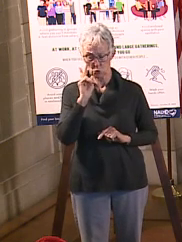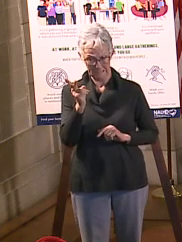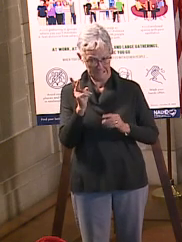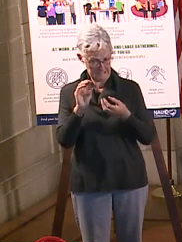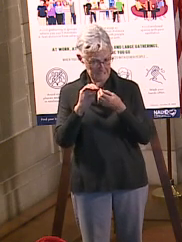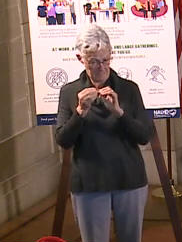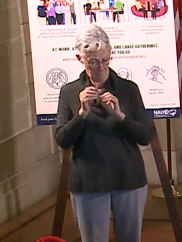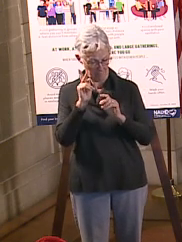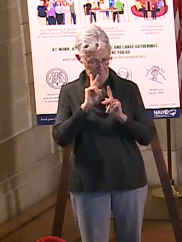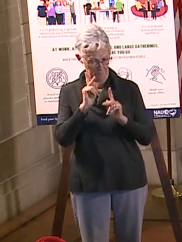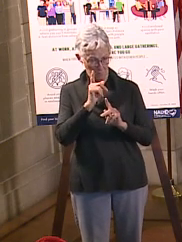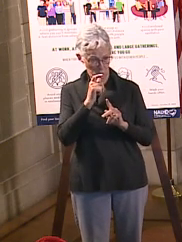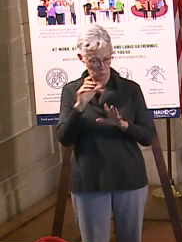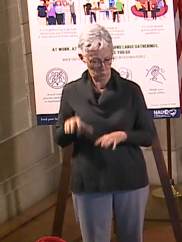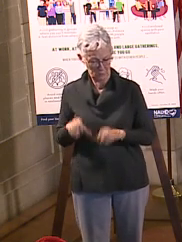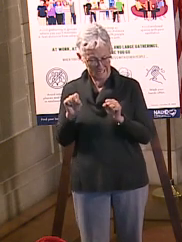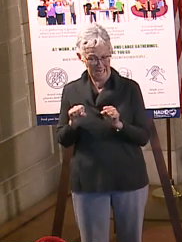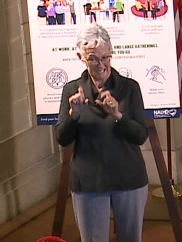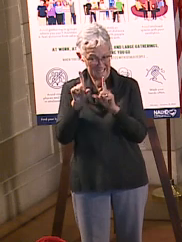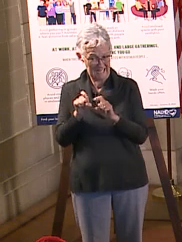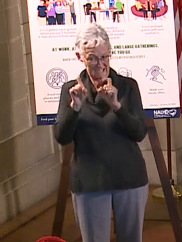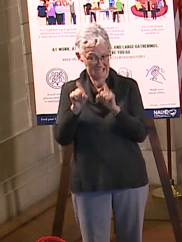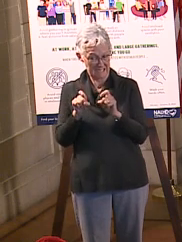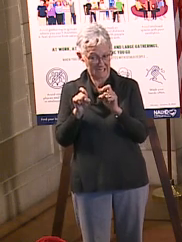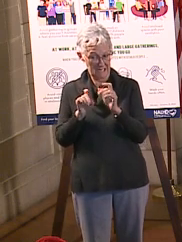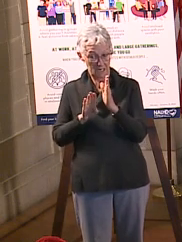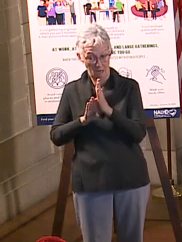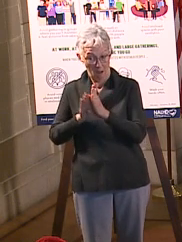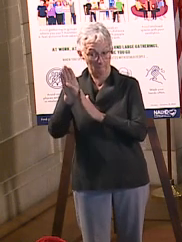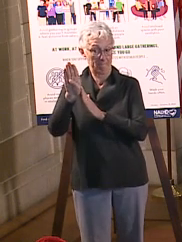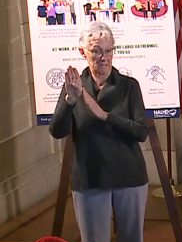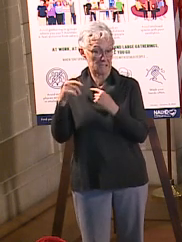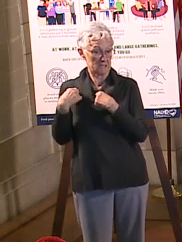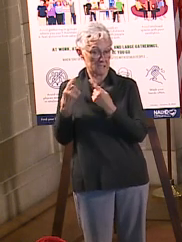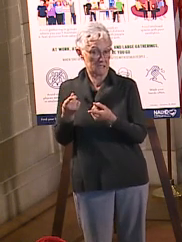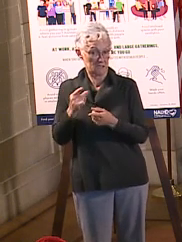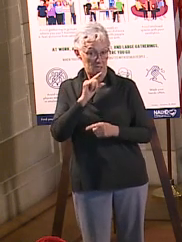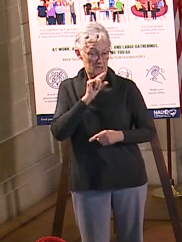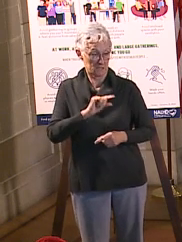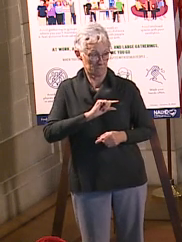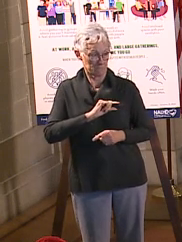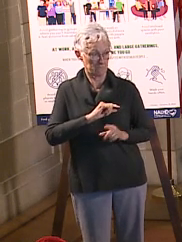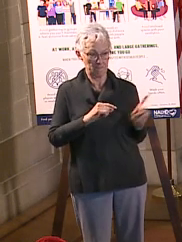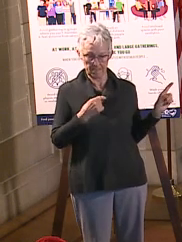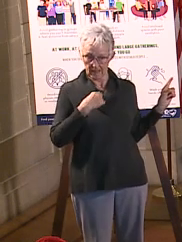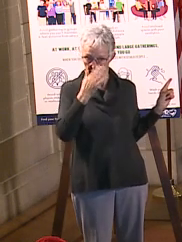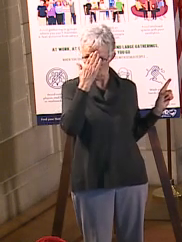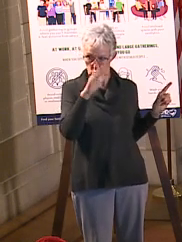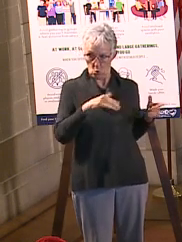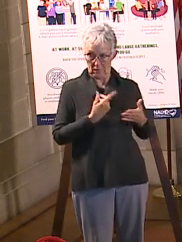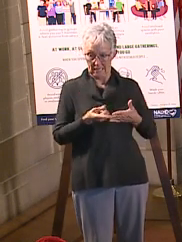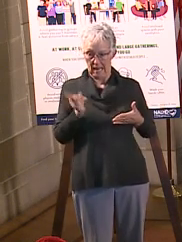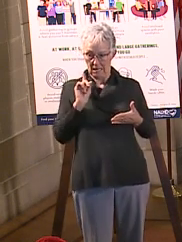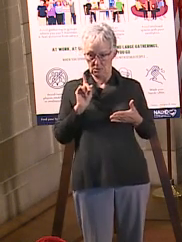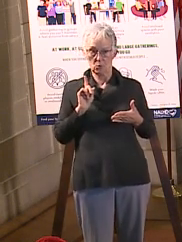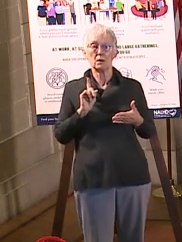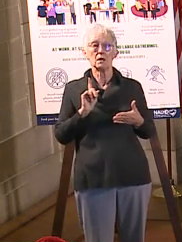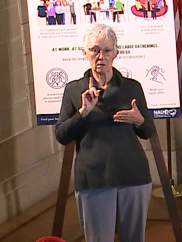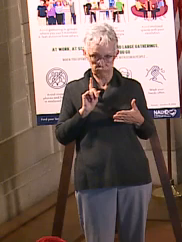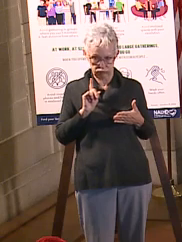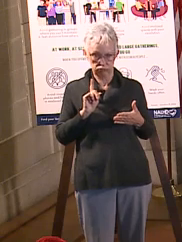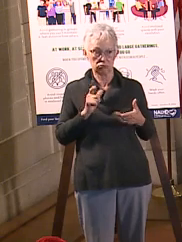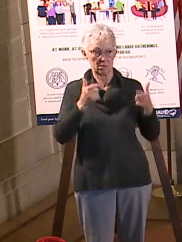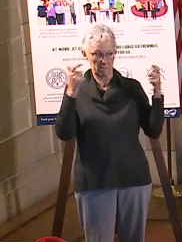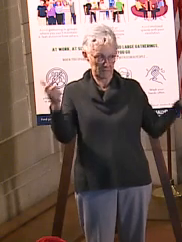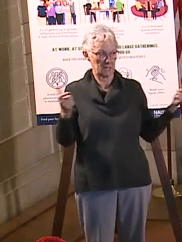uptick? The question is, have we seen an uptick in testing? I know that we did a lot of tests last week, but as far as, I know,